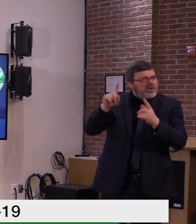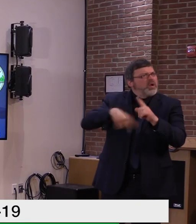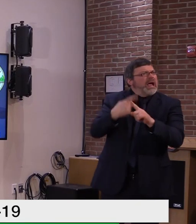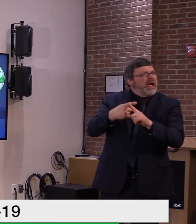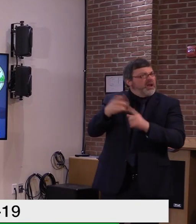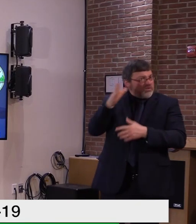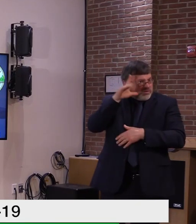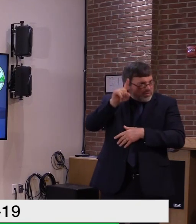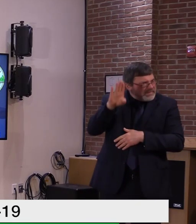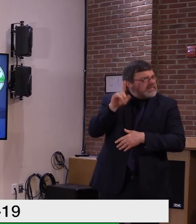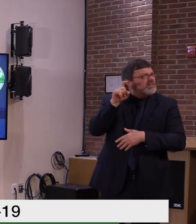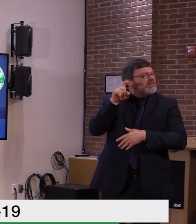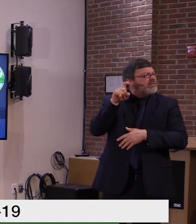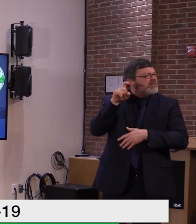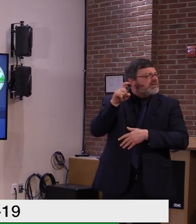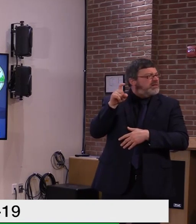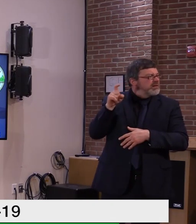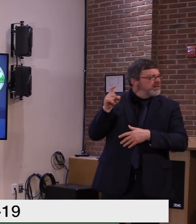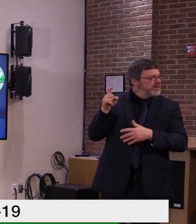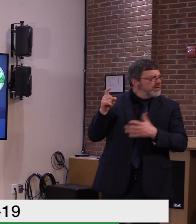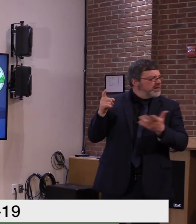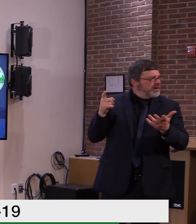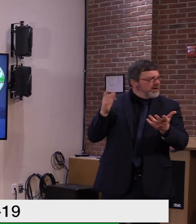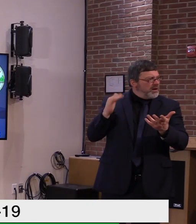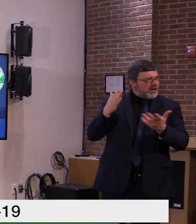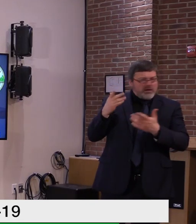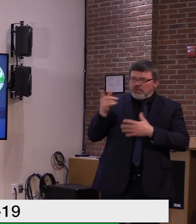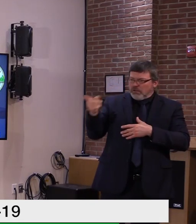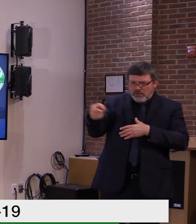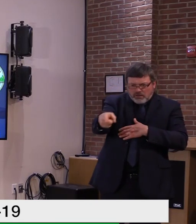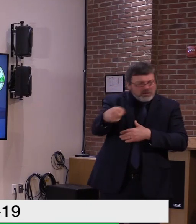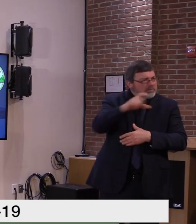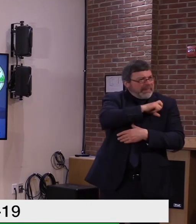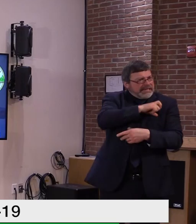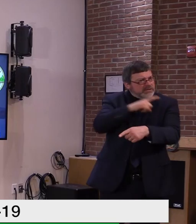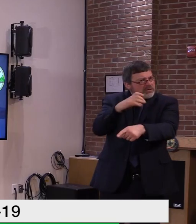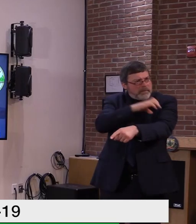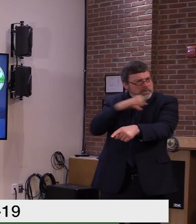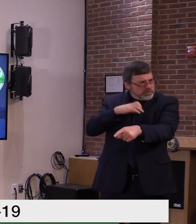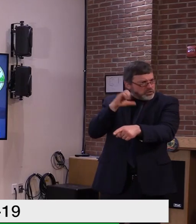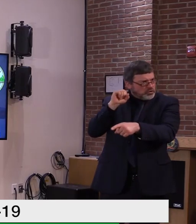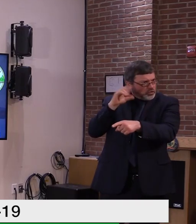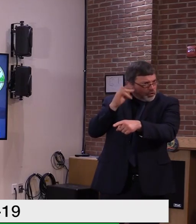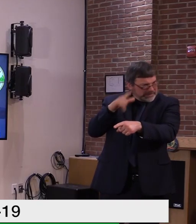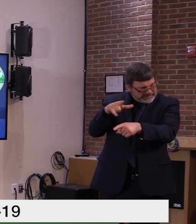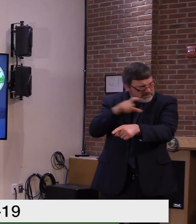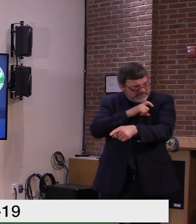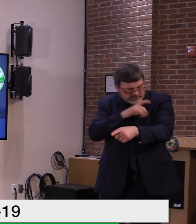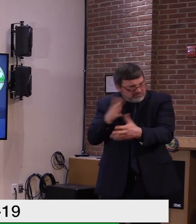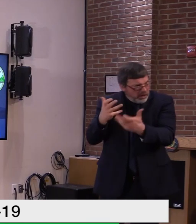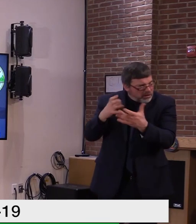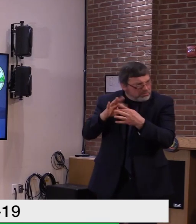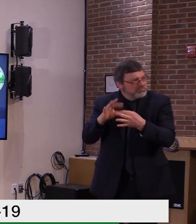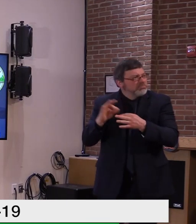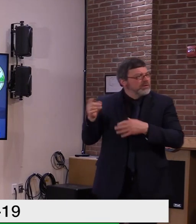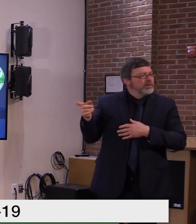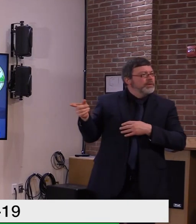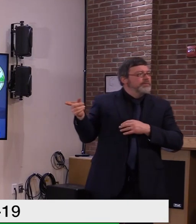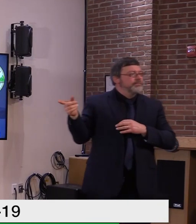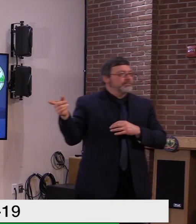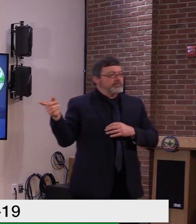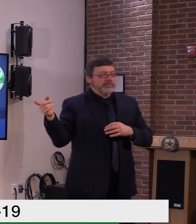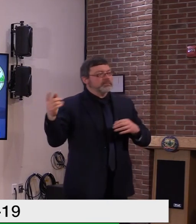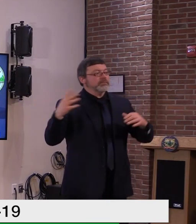Sherling has any thoughts on getting his guys protected, but right now, Mike, what we're doing is vaccinating